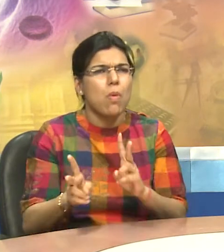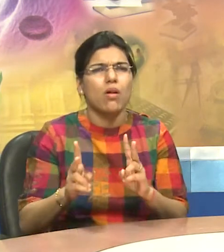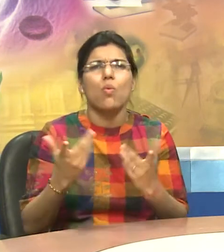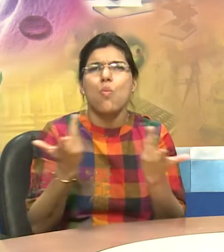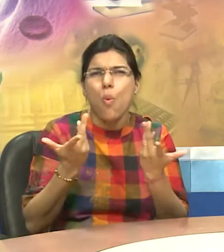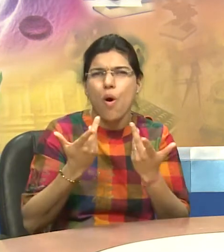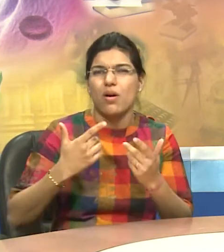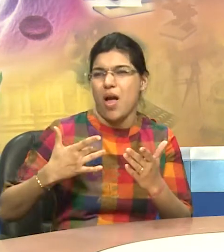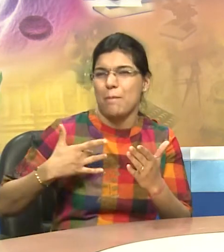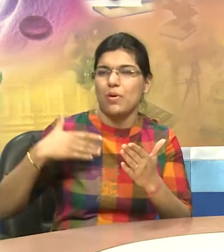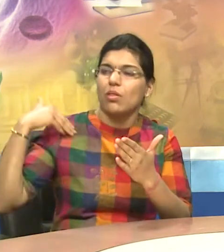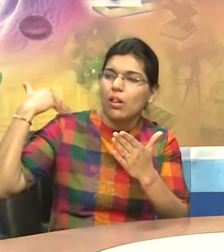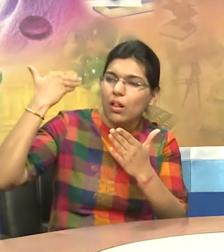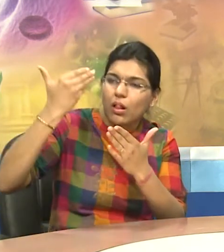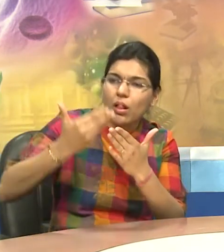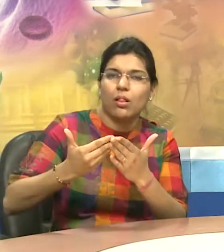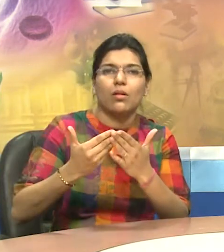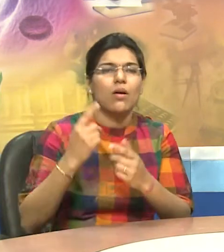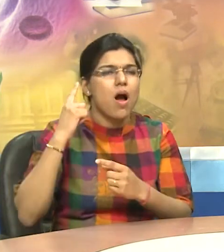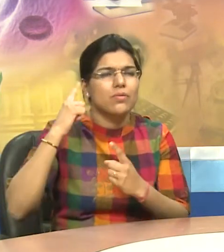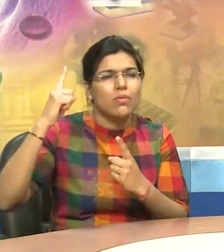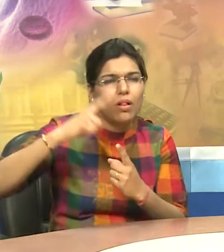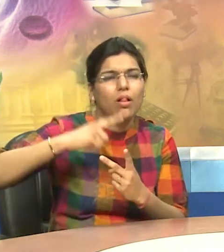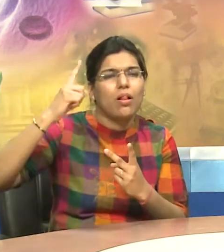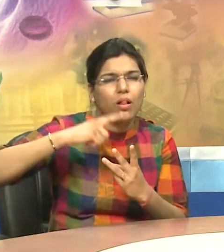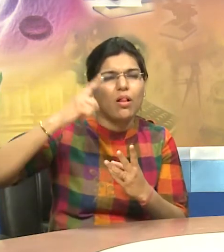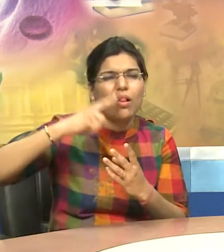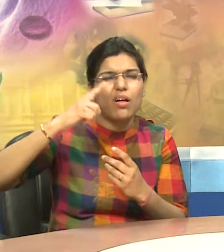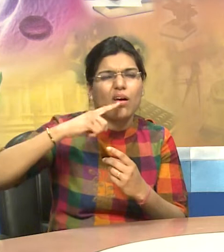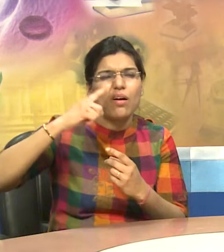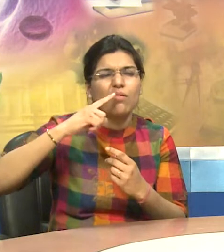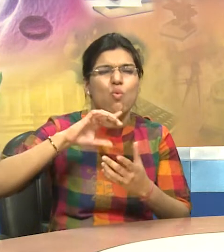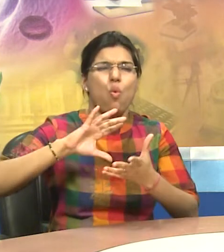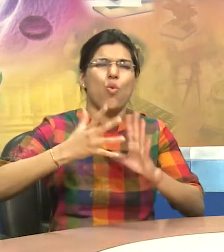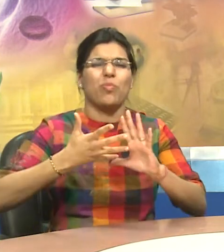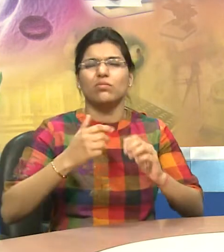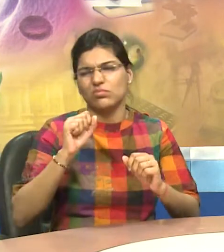Man says that voice is normal. He doesn't affect him.